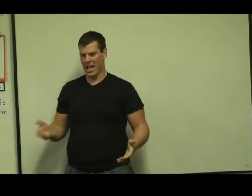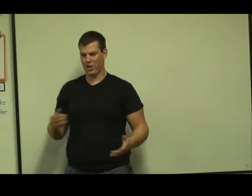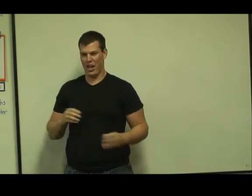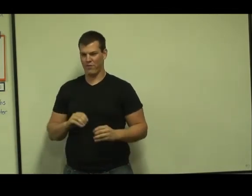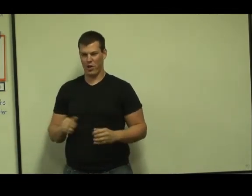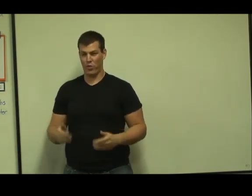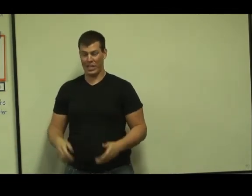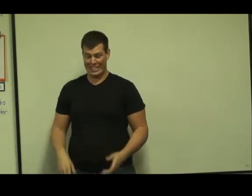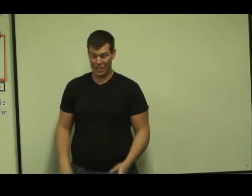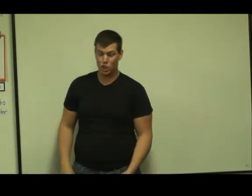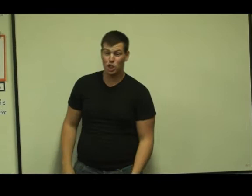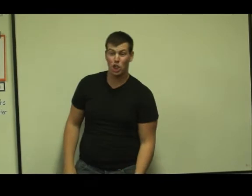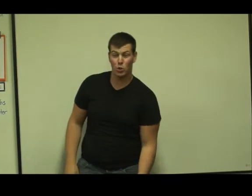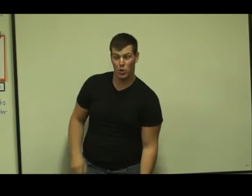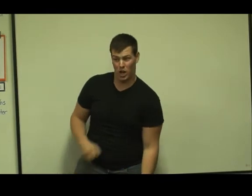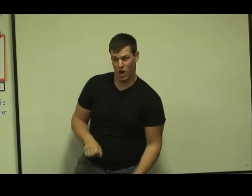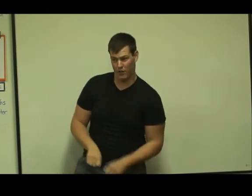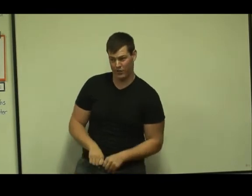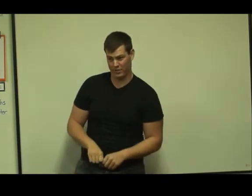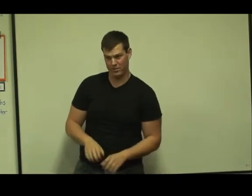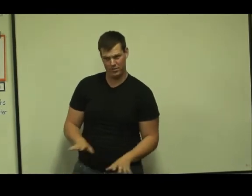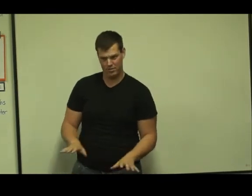And you have no other way to get your shoe.